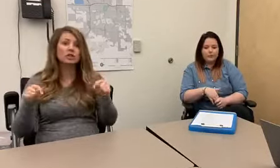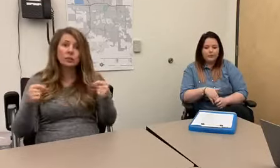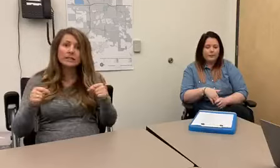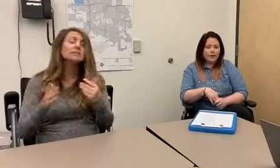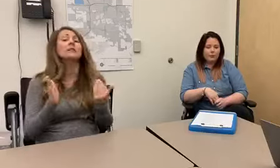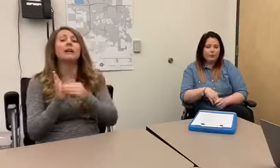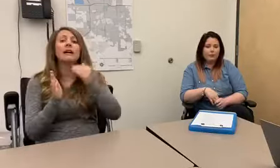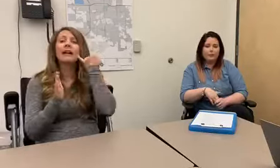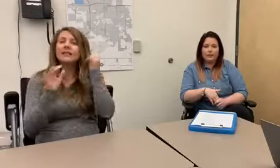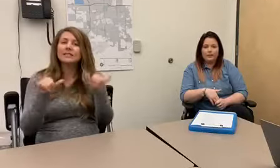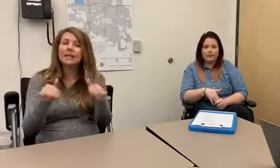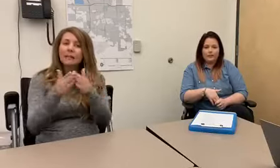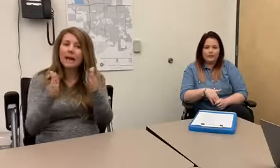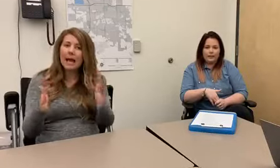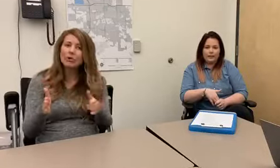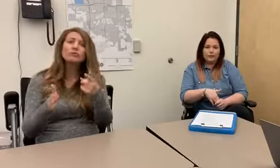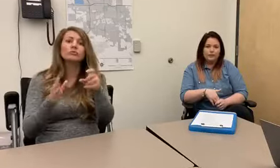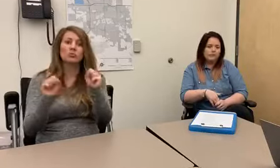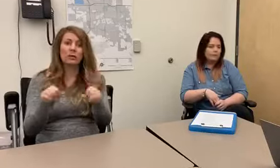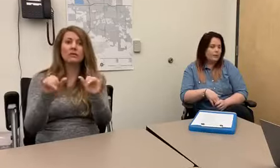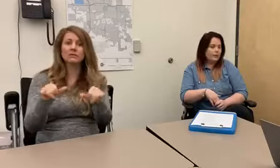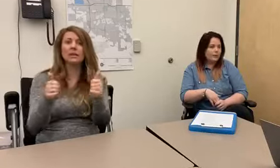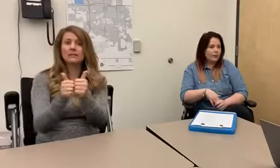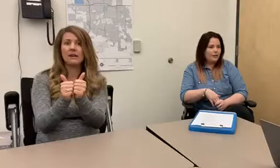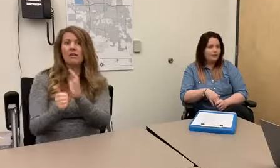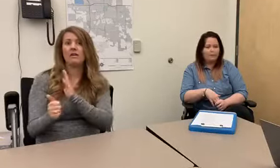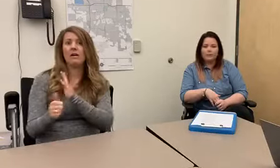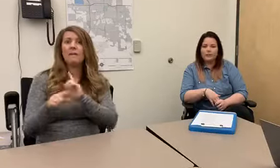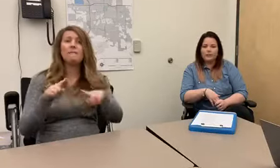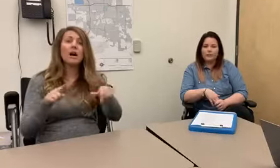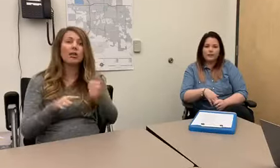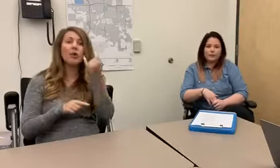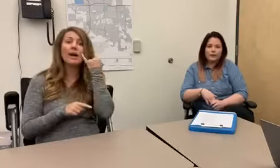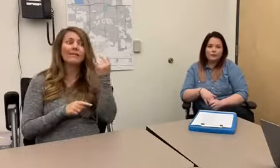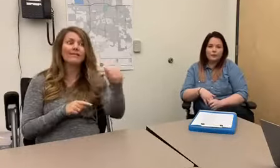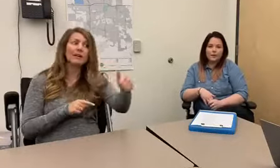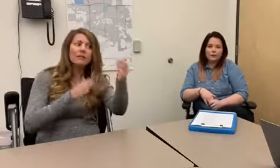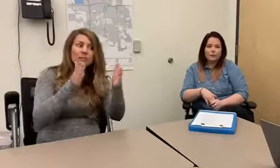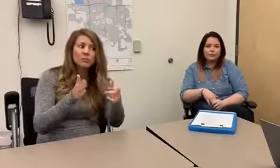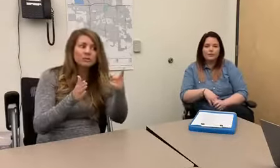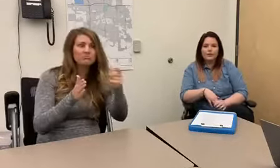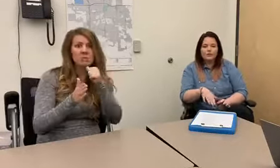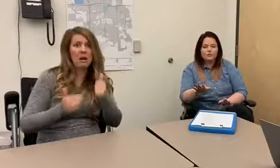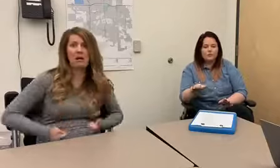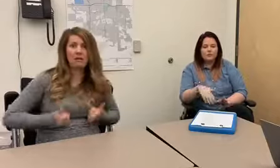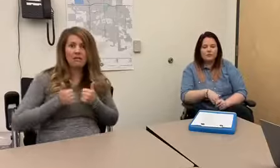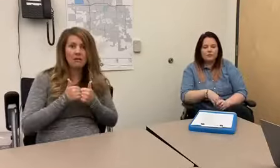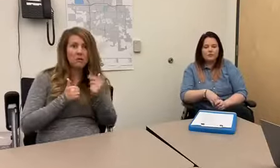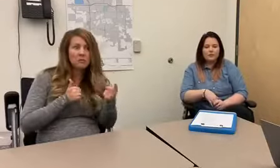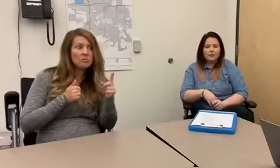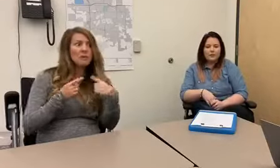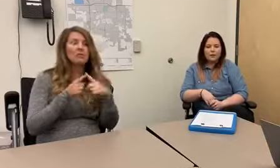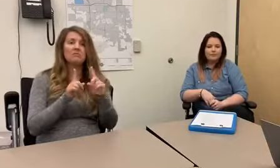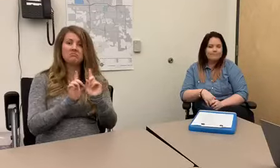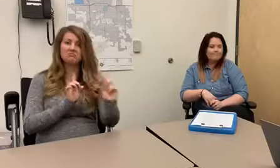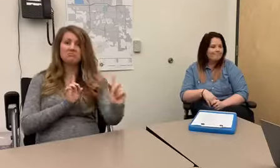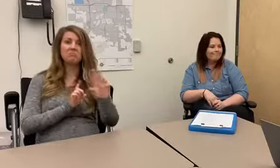the same household, you can stay together, but otherwise, if it's someone that's outside of your household, just stay 6 feet away.